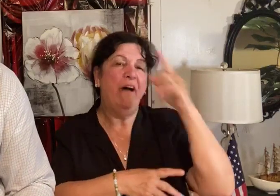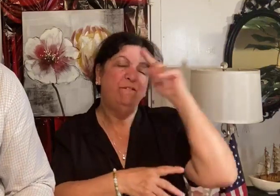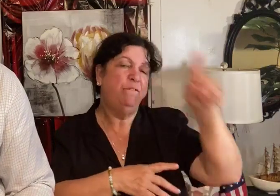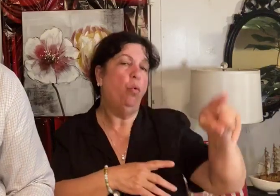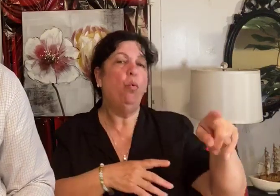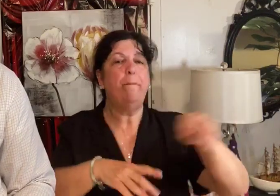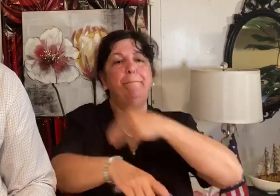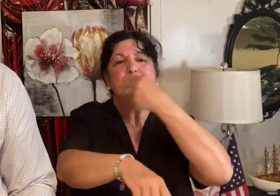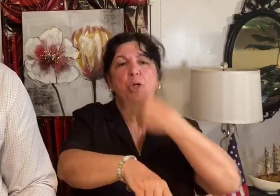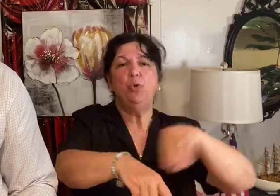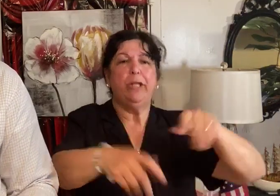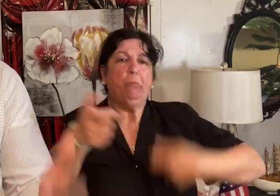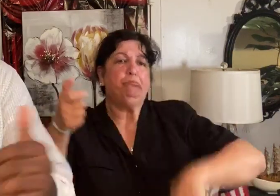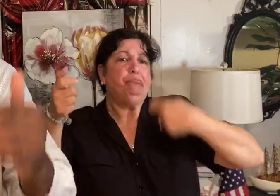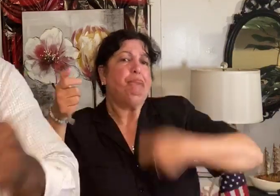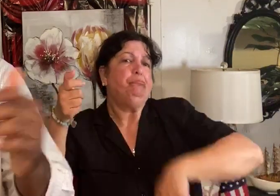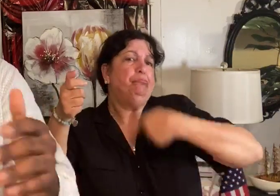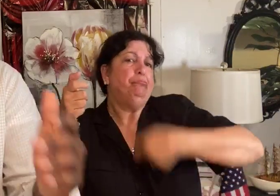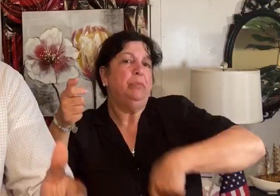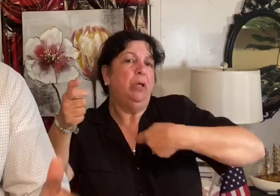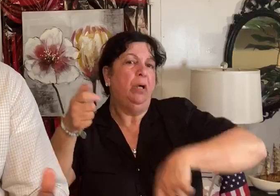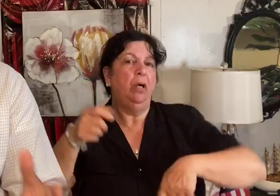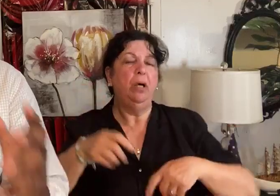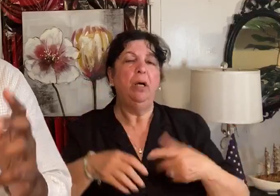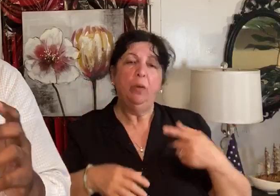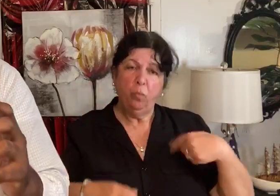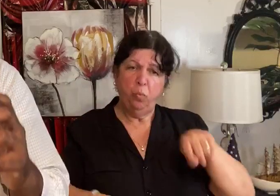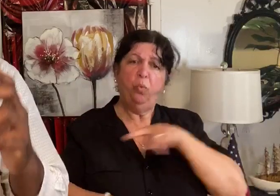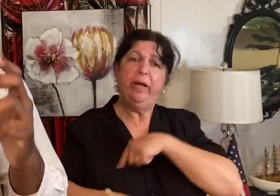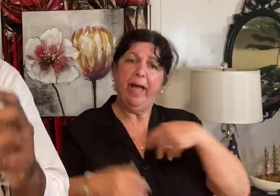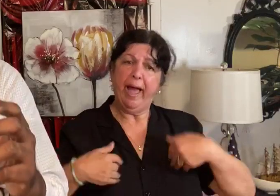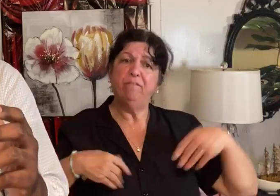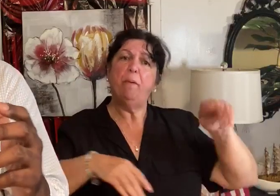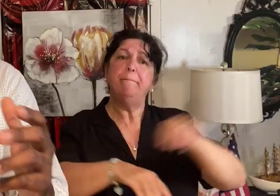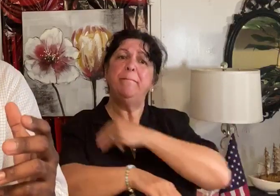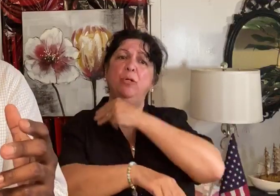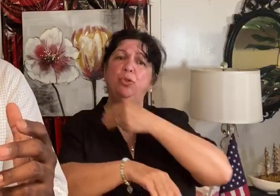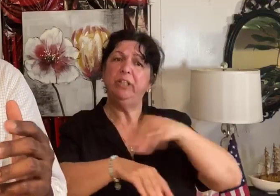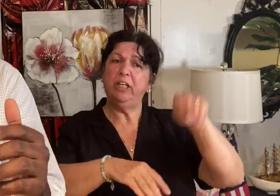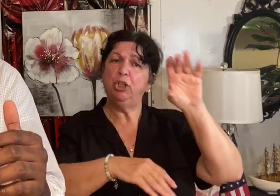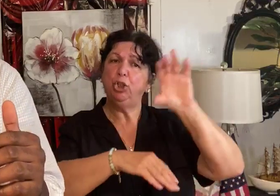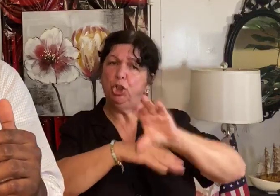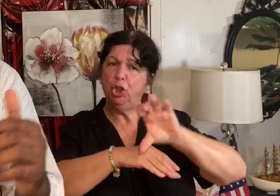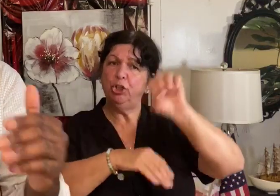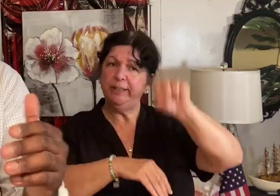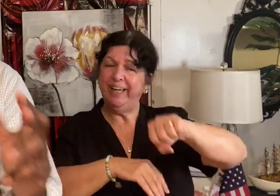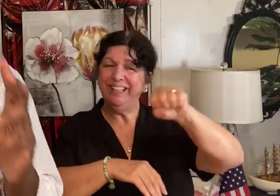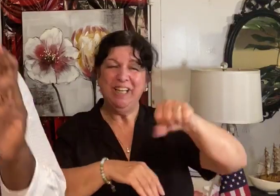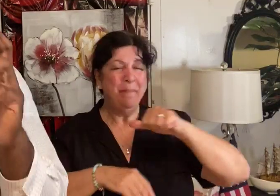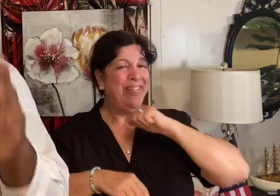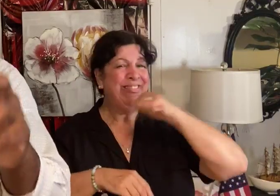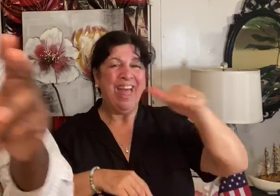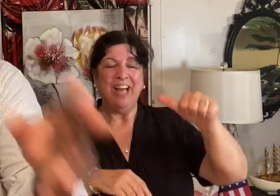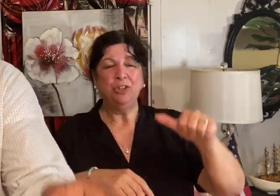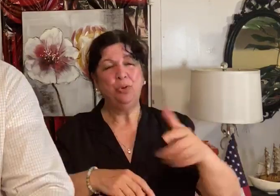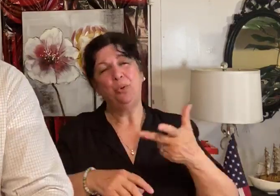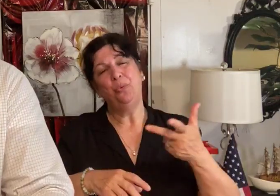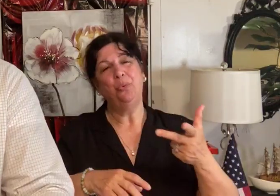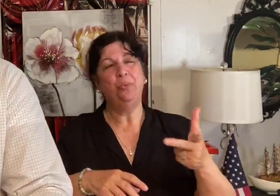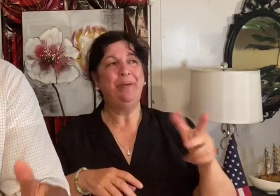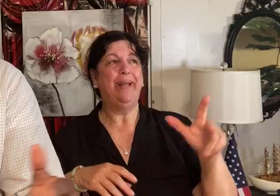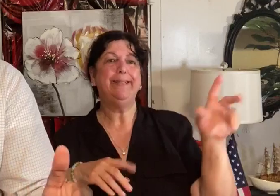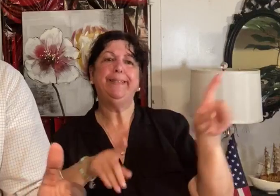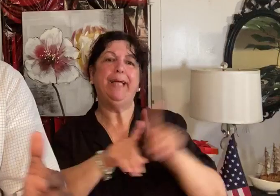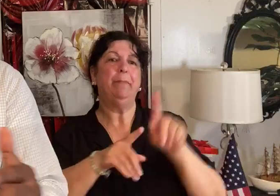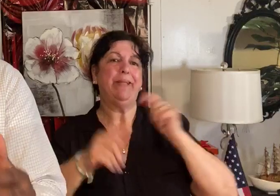entertainment, music, and theater. We have music in the church, but music is not to be this thing to entertain the